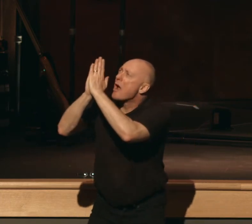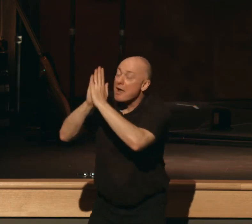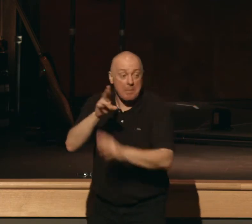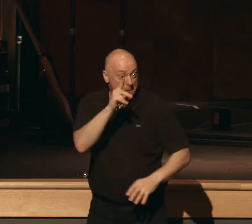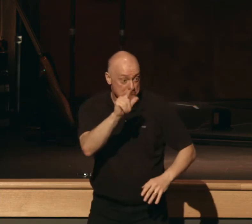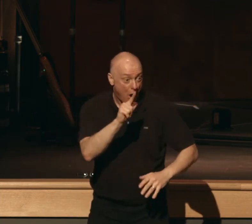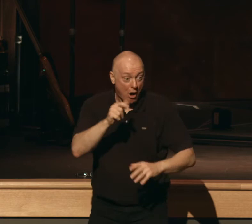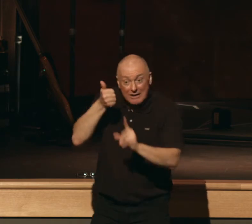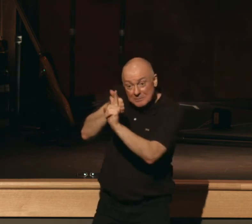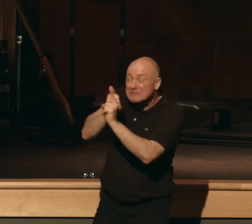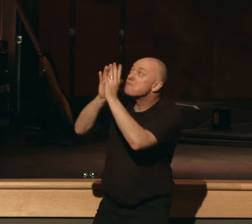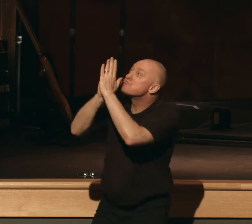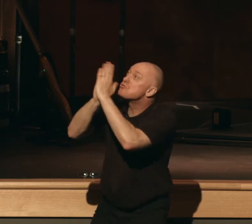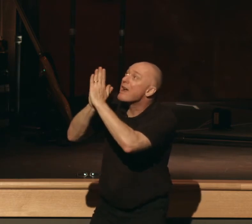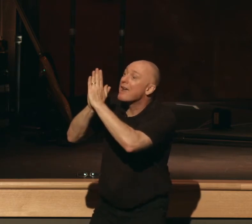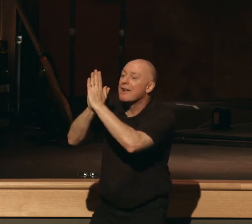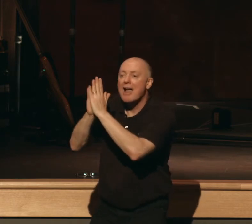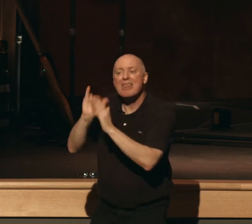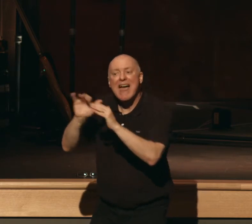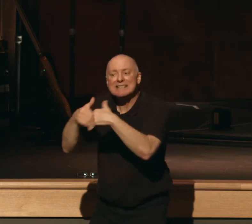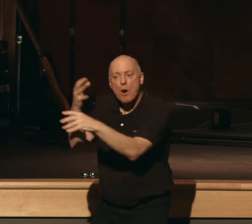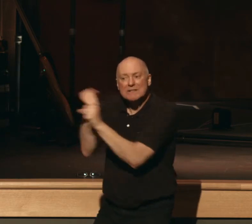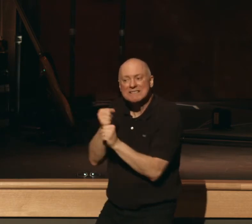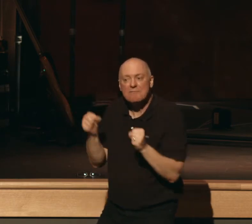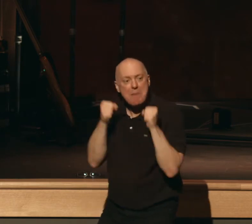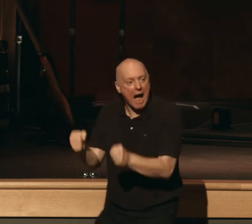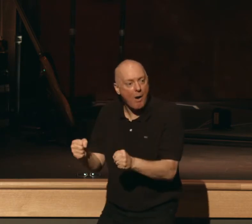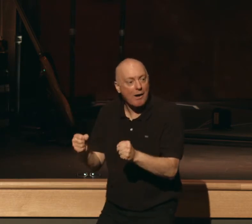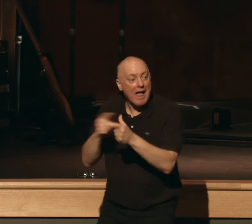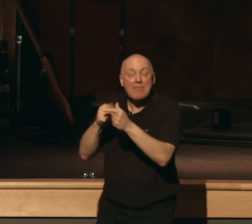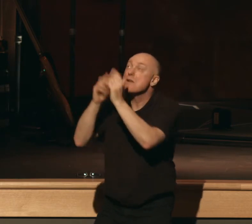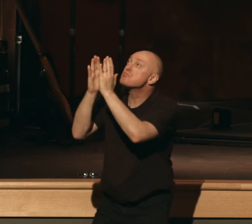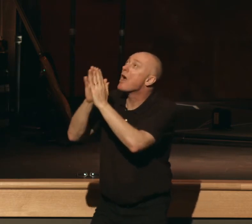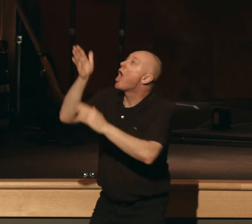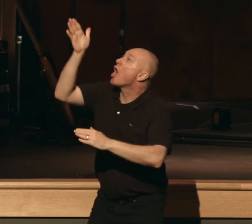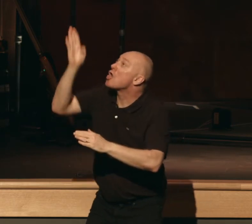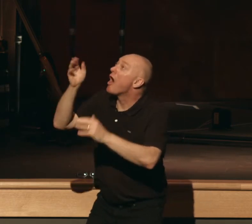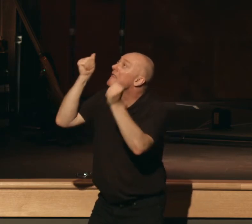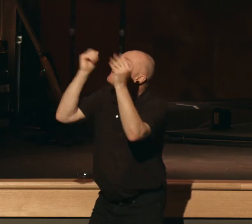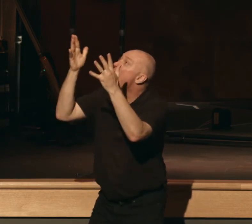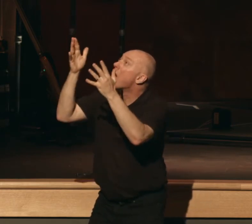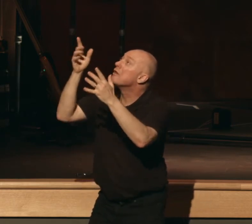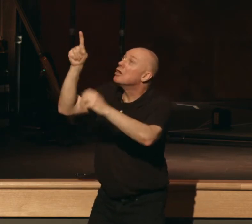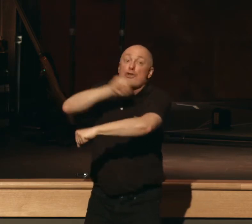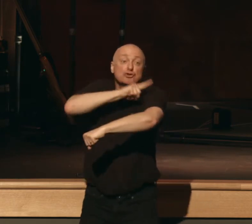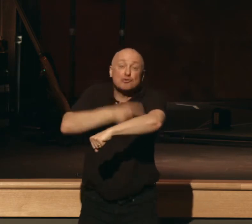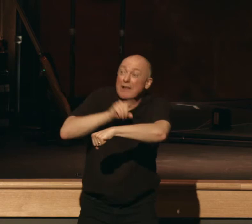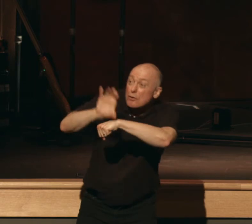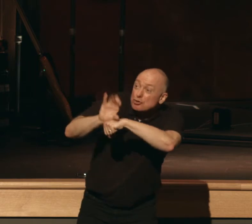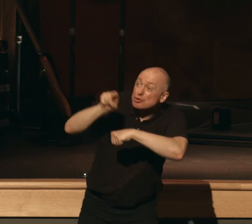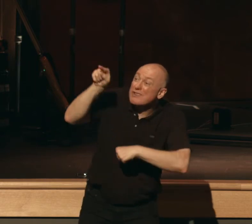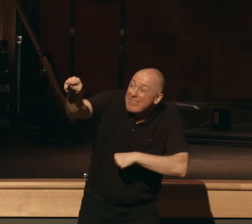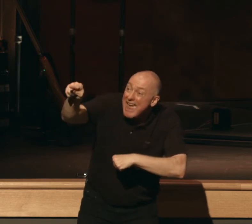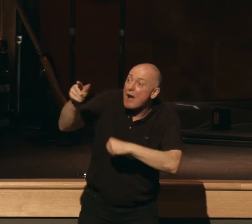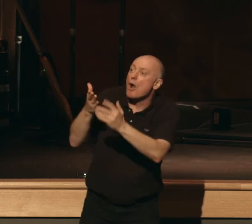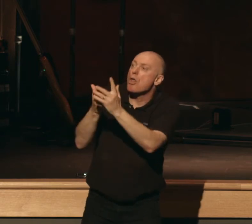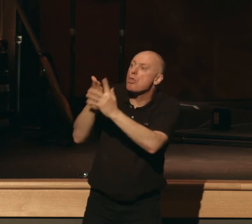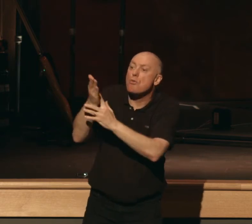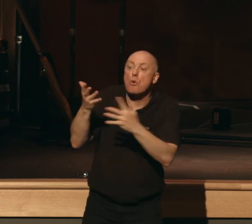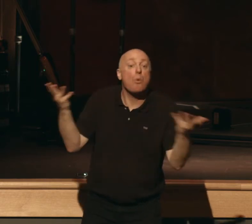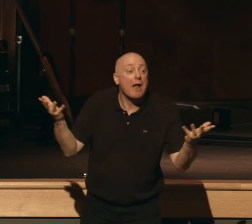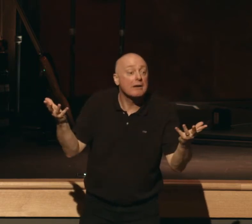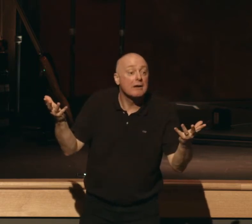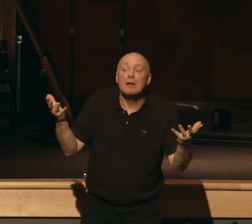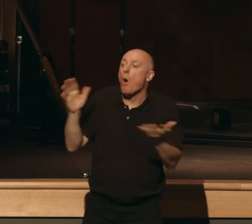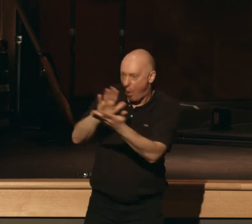what he's doing. He's praying, which is the means of power. And he's praying that God the Father would strengthen the church through the source